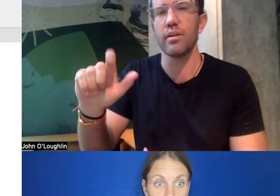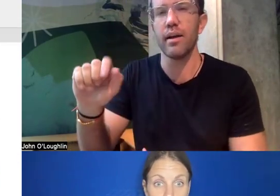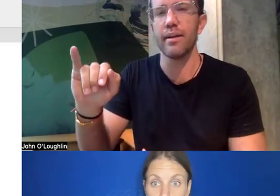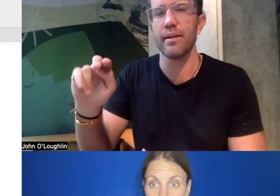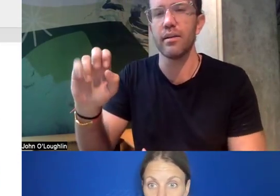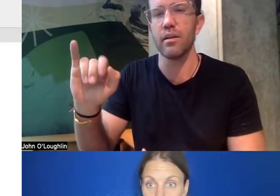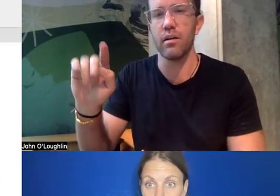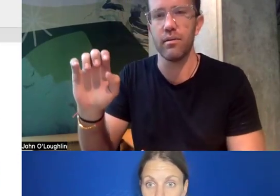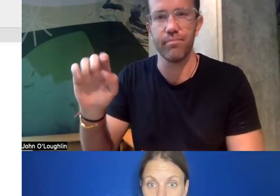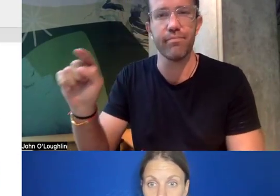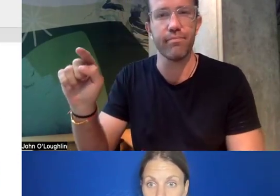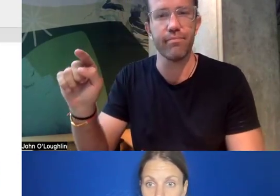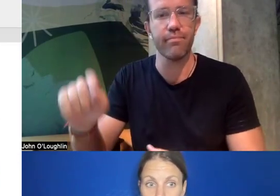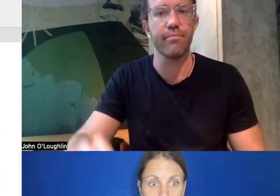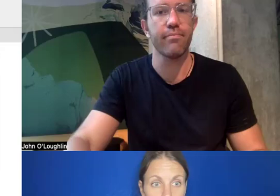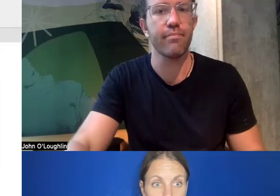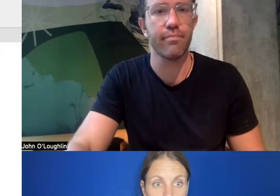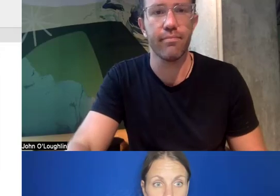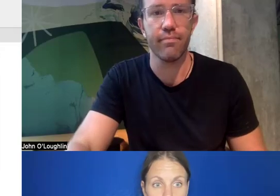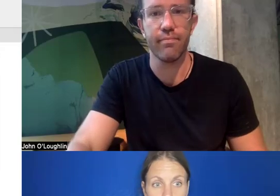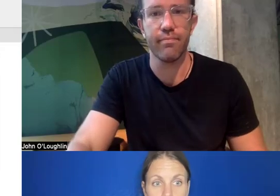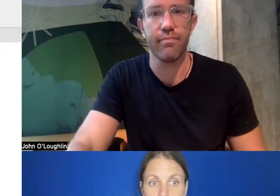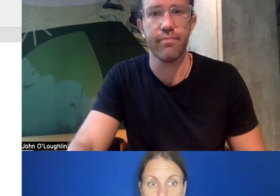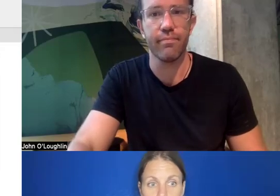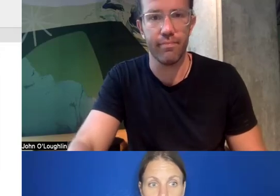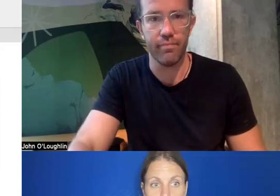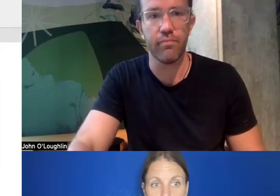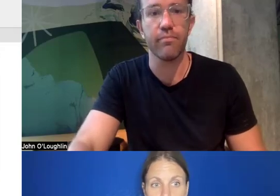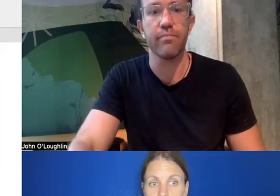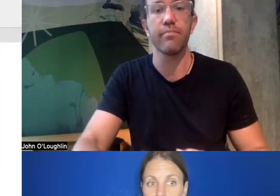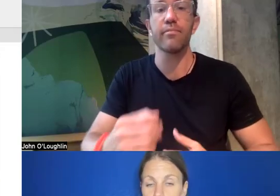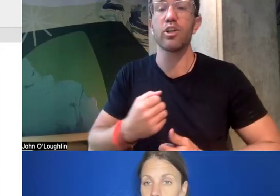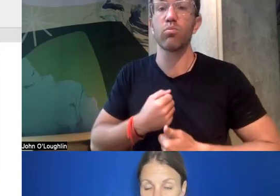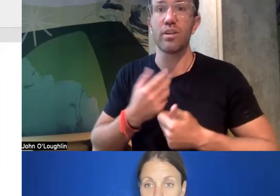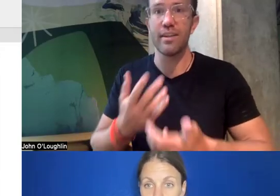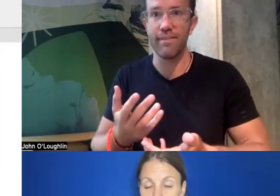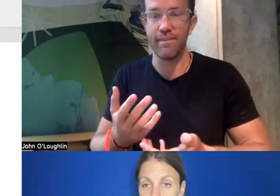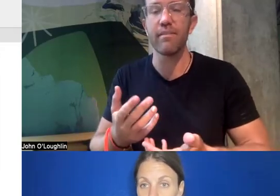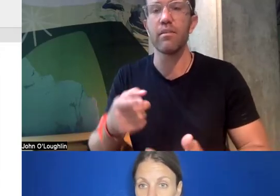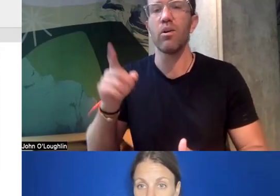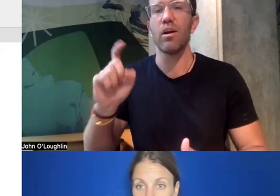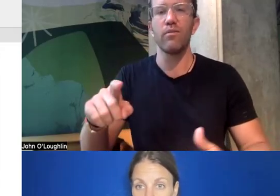Receptive homework. That's the alphabet there, receptive homework.